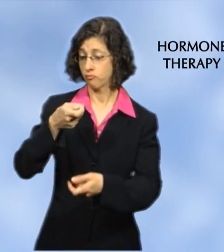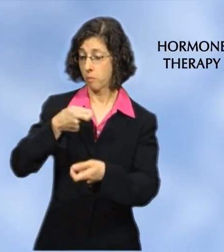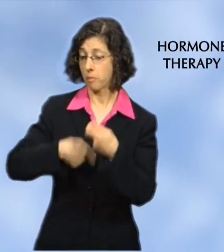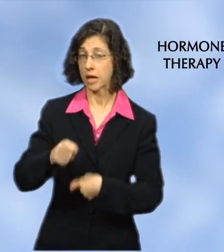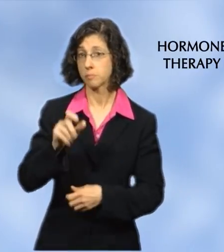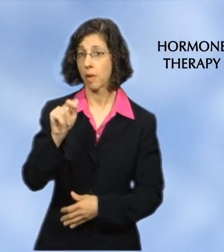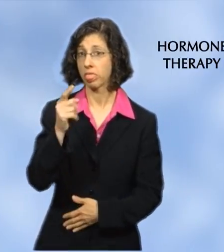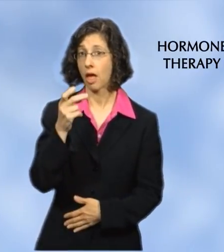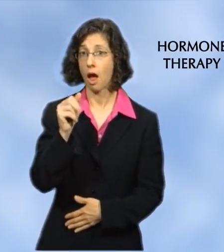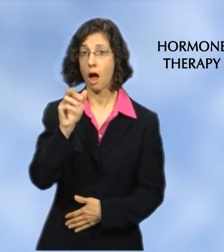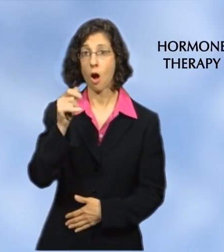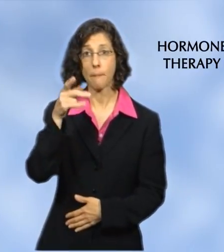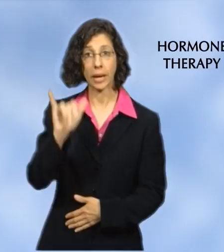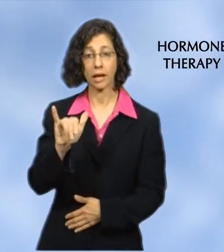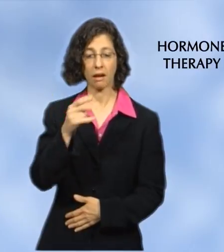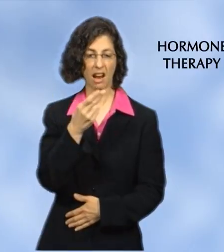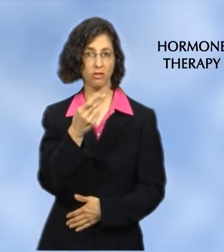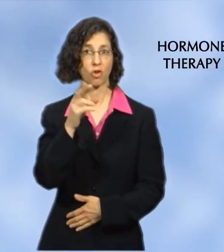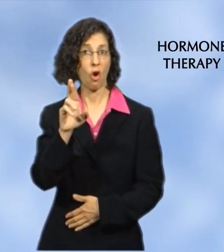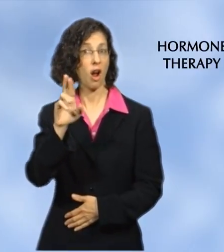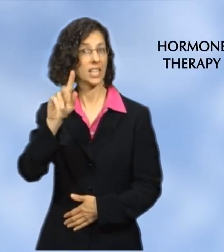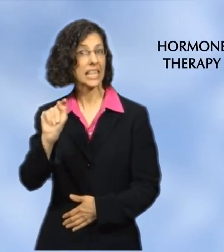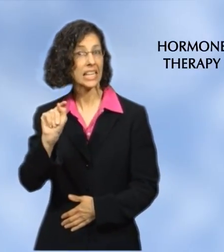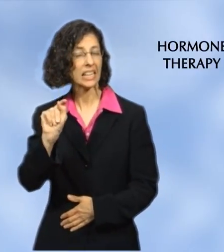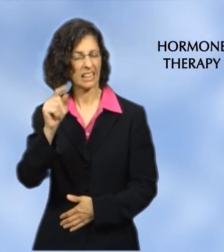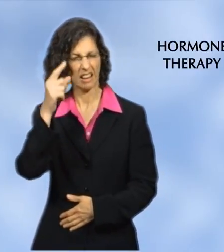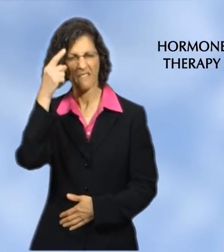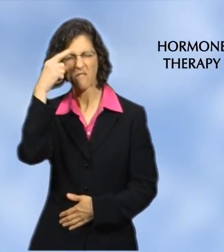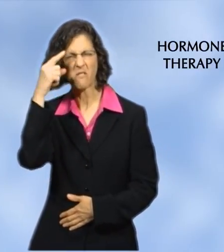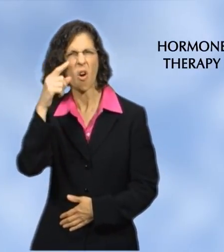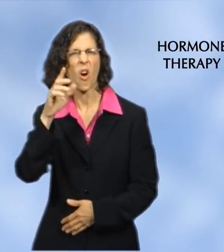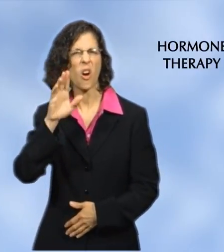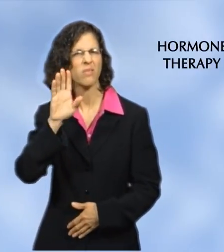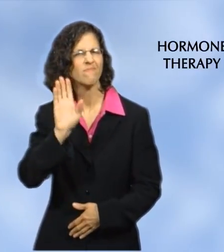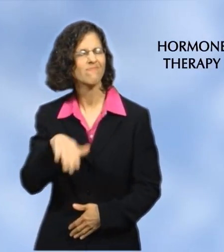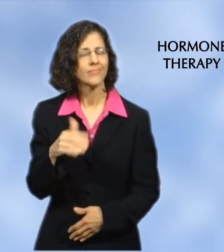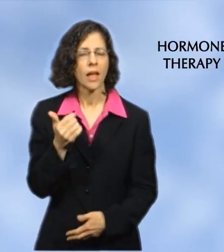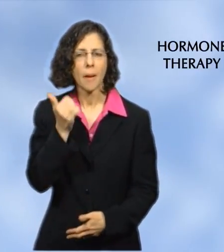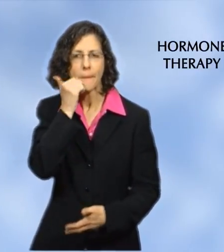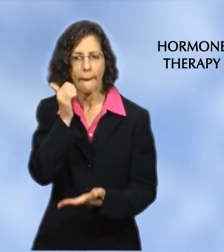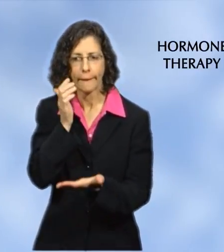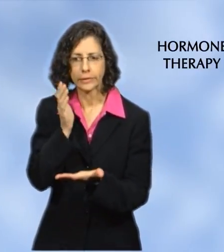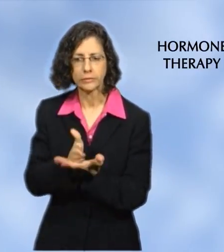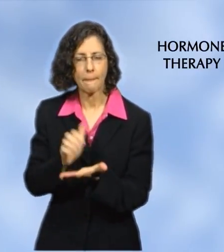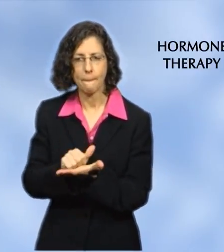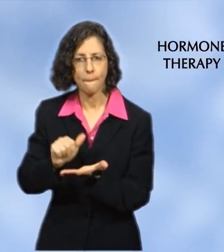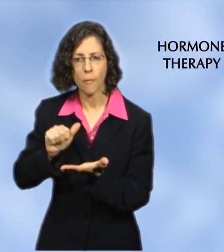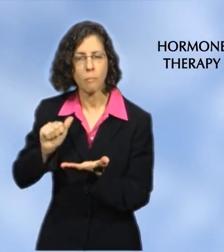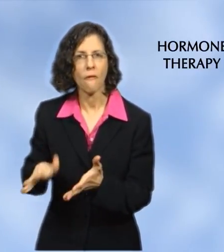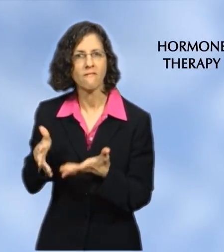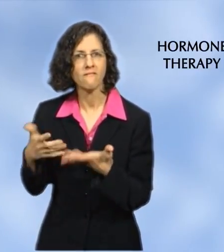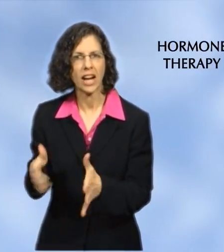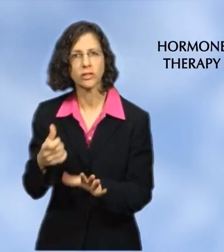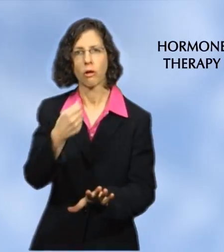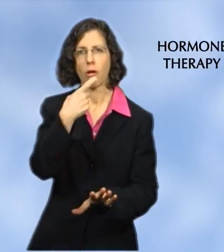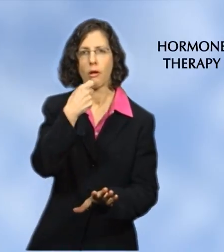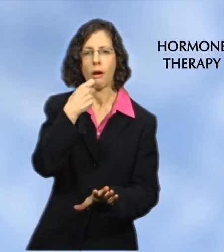same thing as hormone replacement therapy, HRT, which is used when a woman's